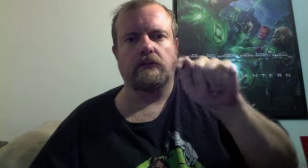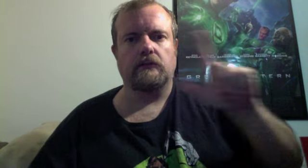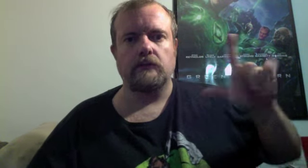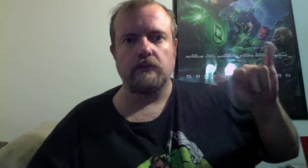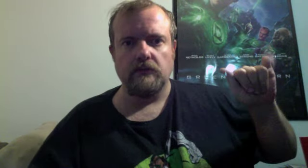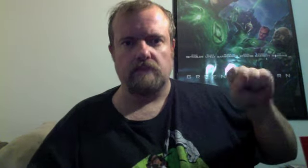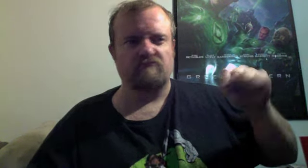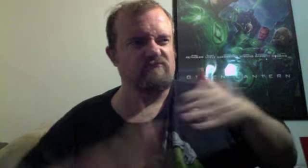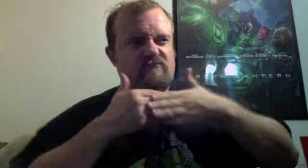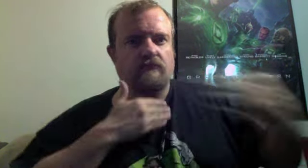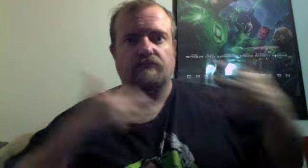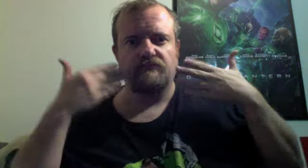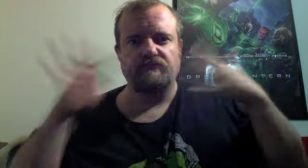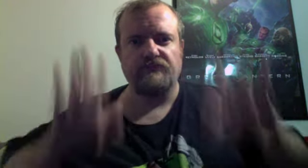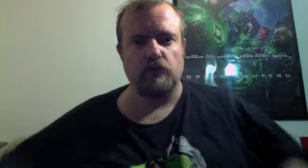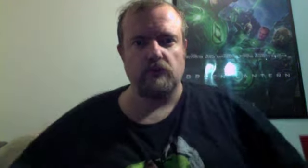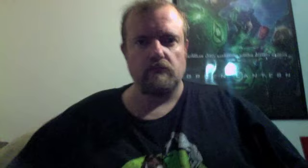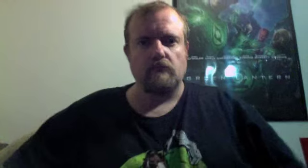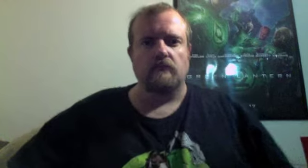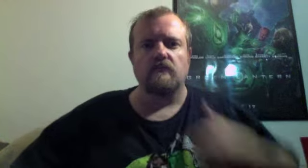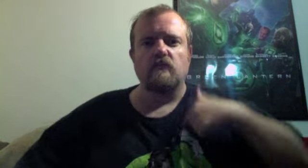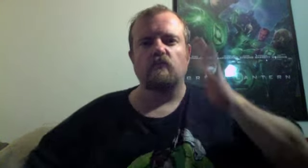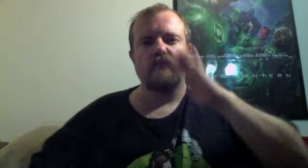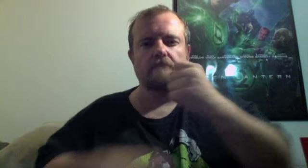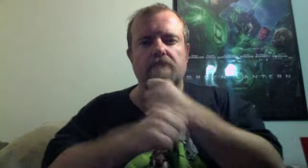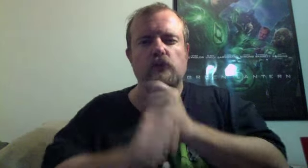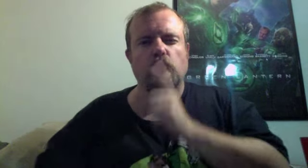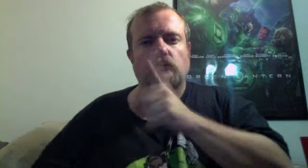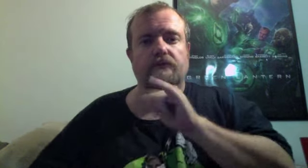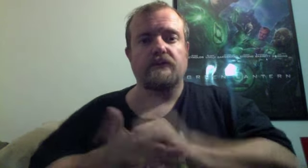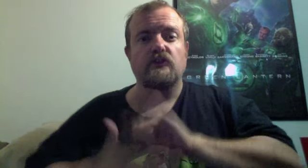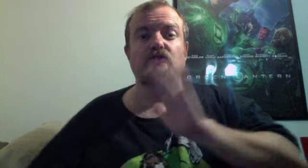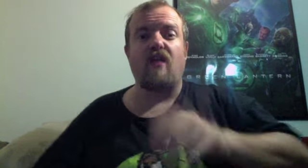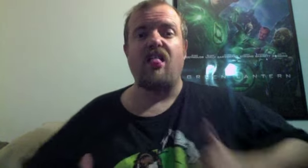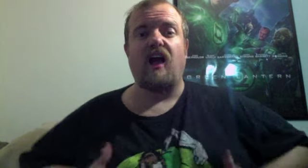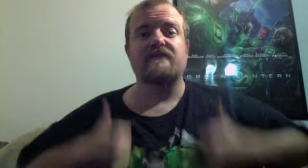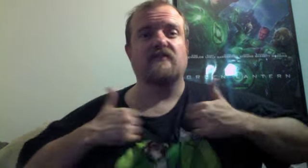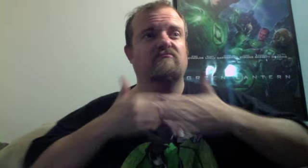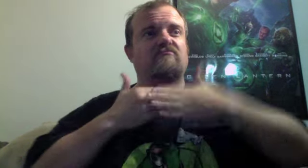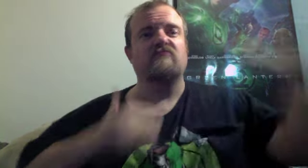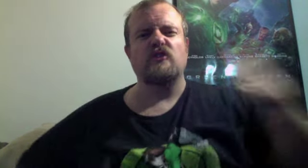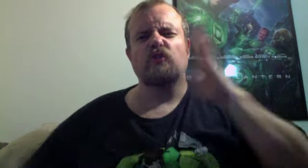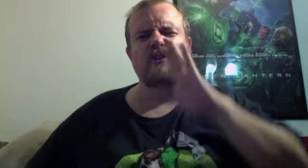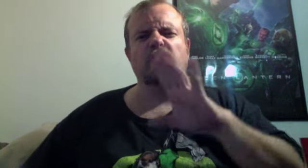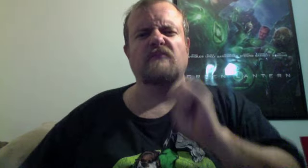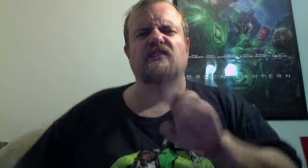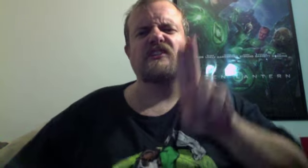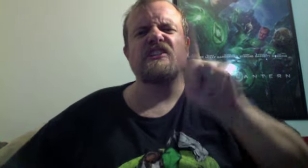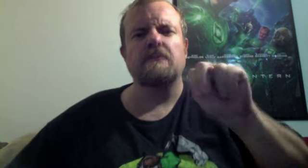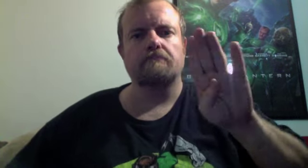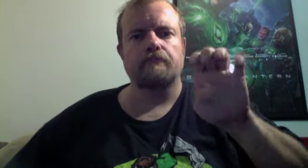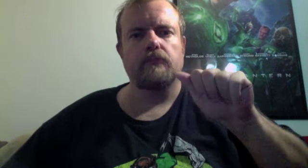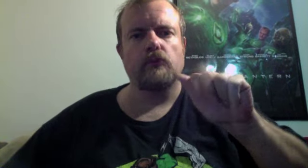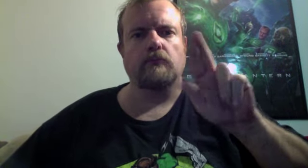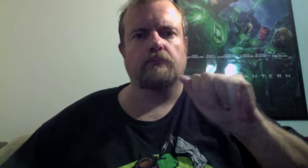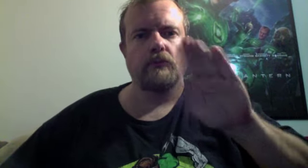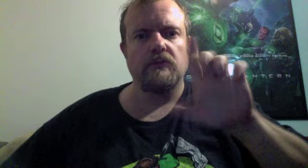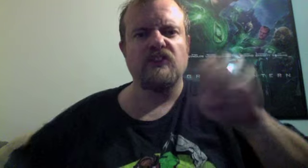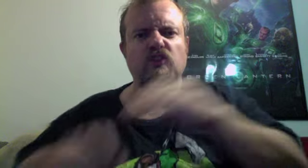can understand this Texas accent. It can understand anything. Dragon sells for $99.99, but for a limited time this holiday and only on this